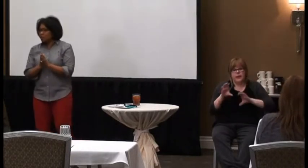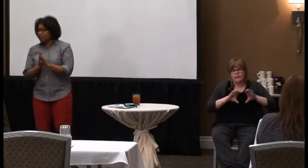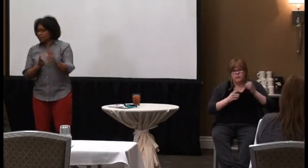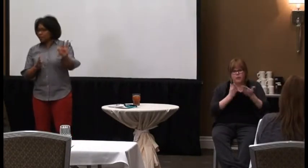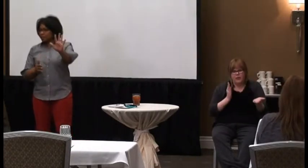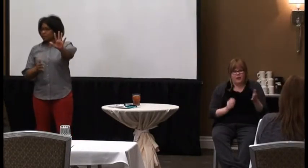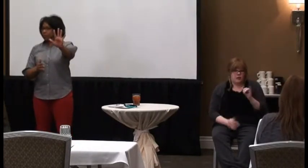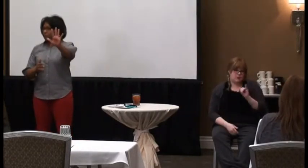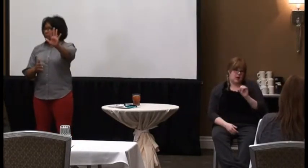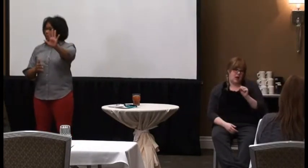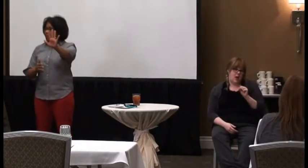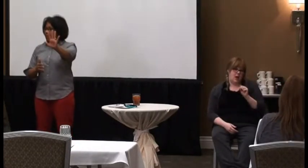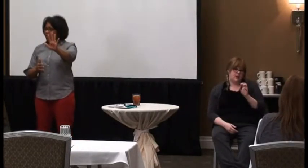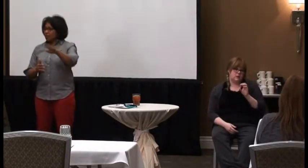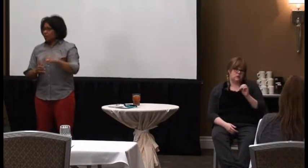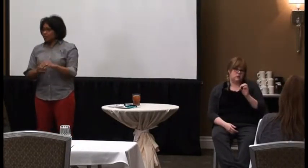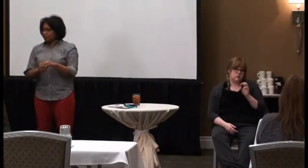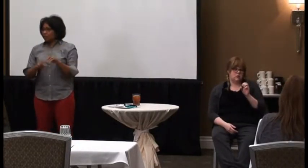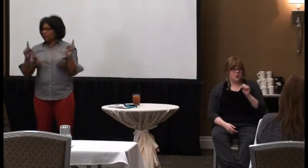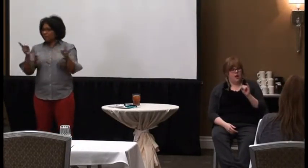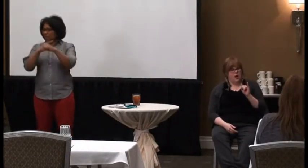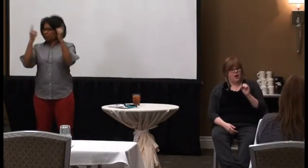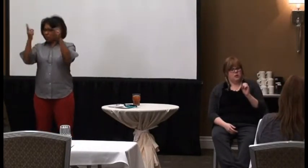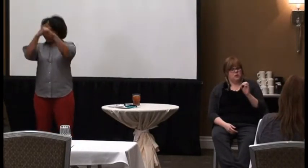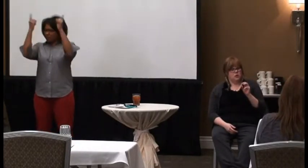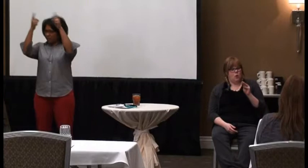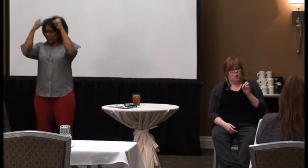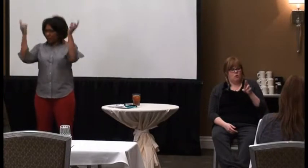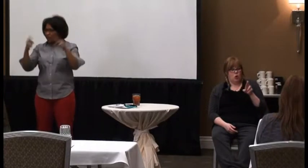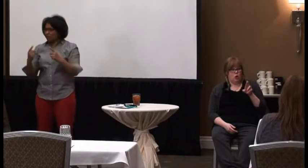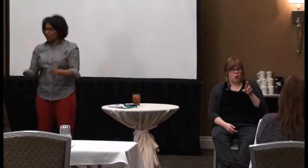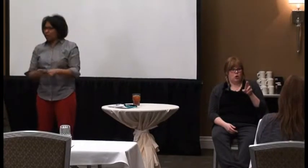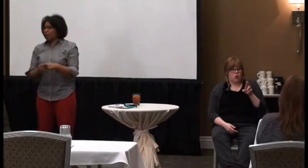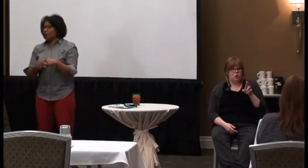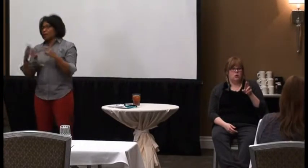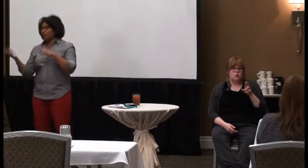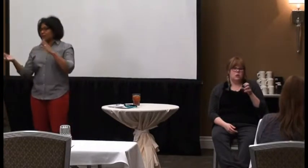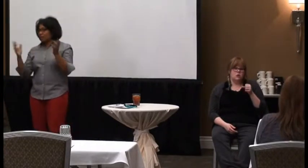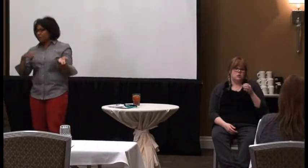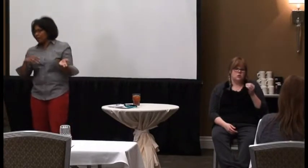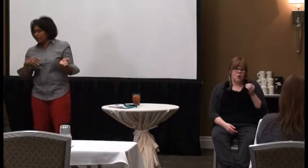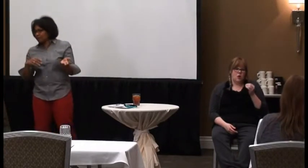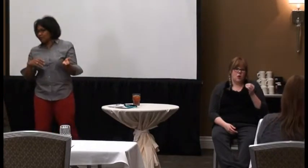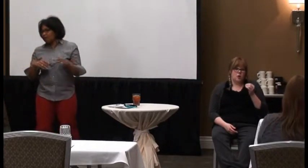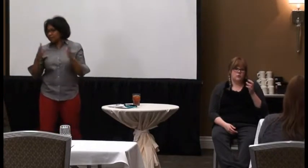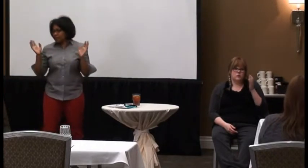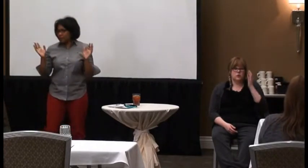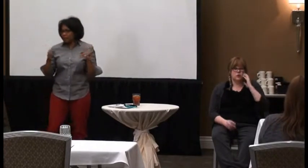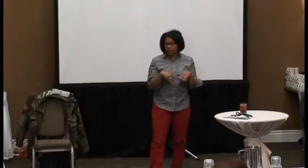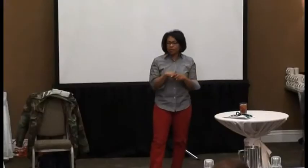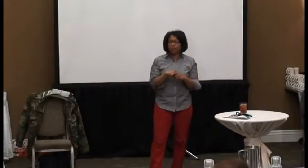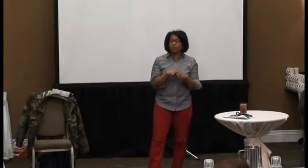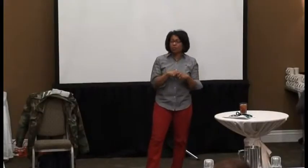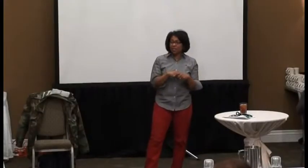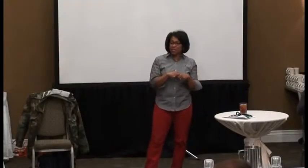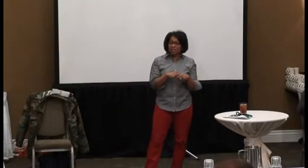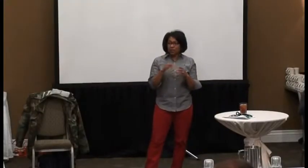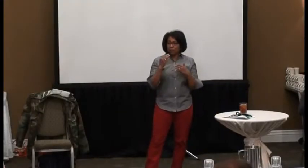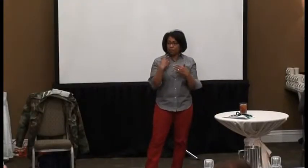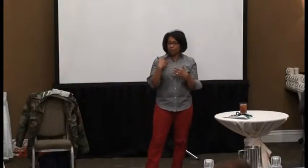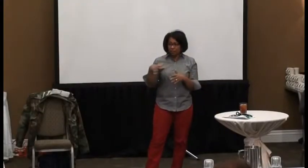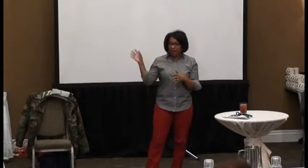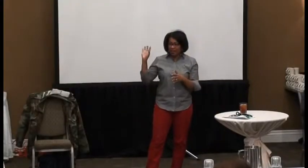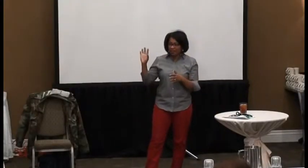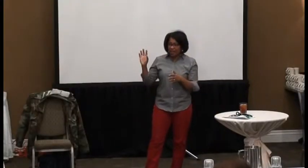So Celexa was the original one. And so you remember the double helix, that thing, okay? The left and right hand side of things. Okay, so what they